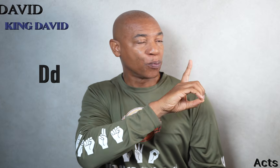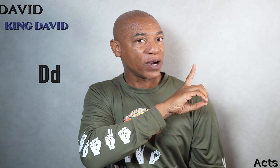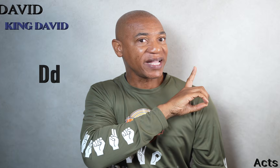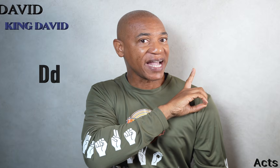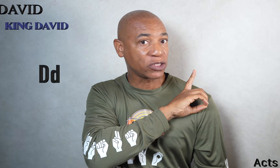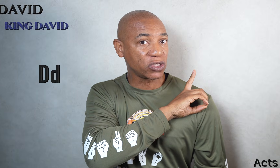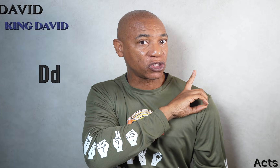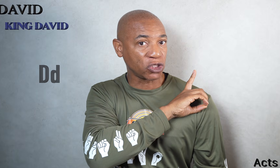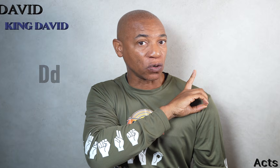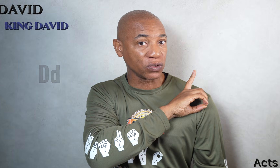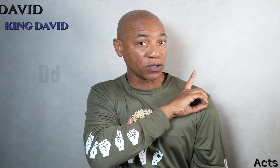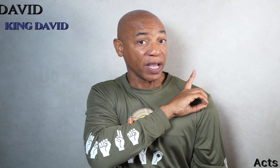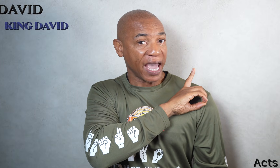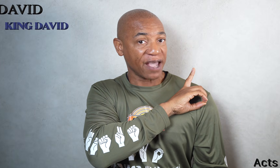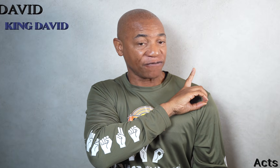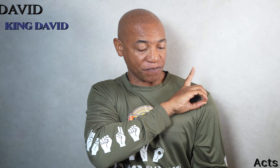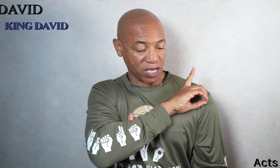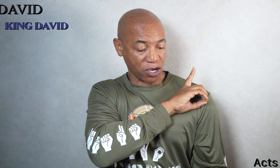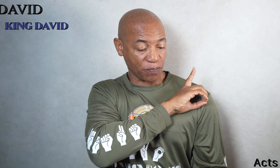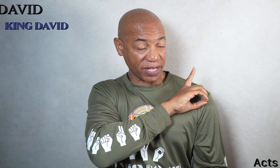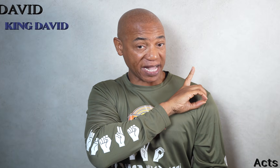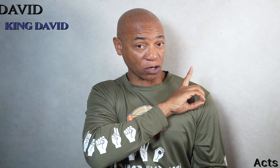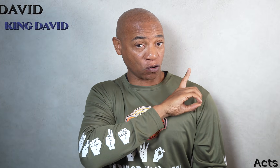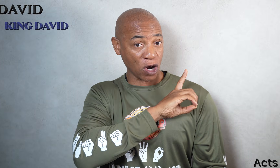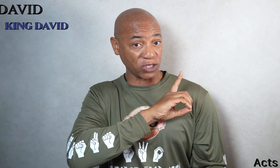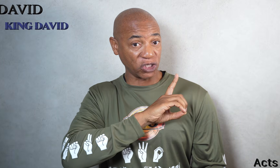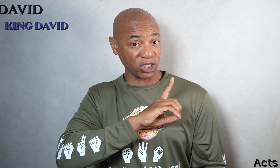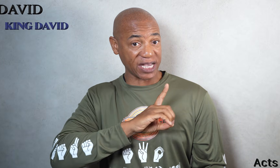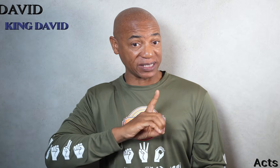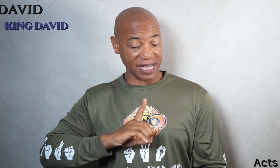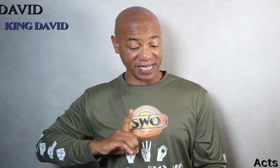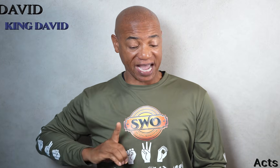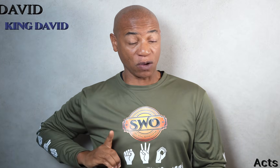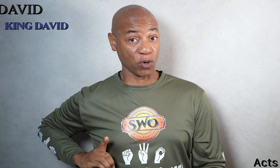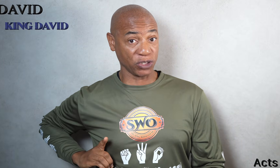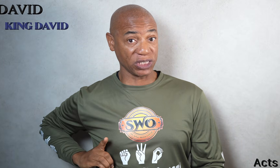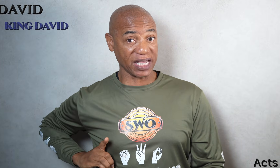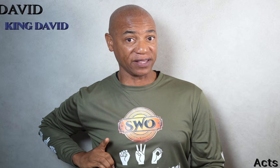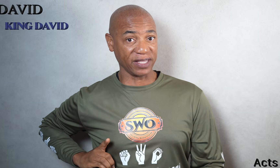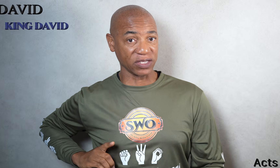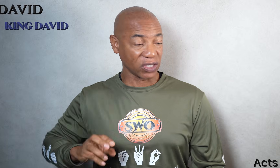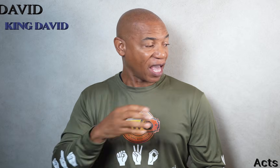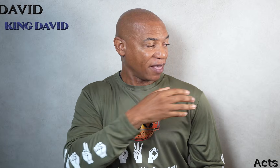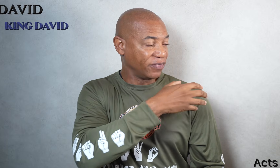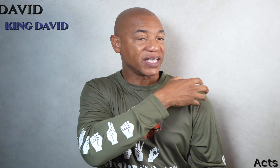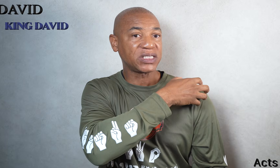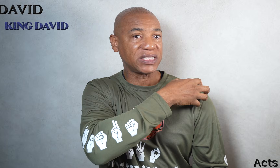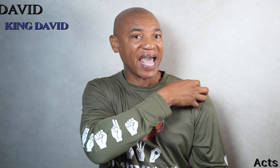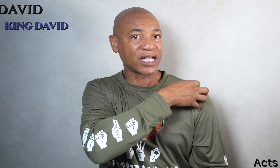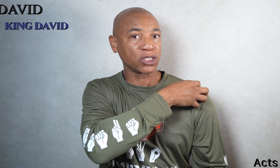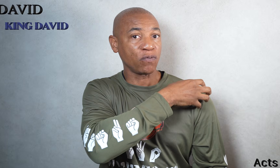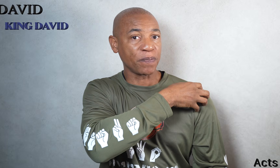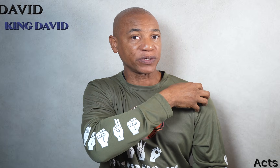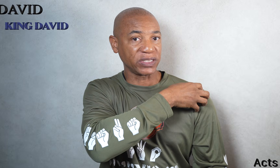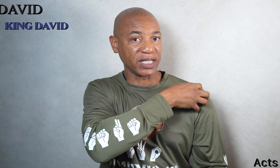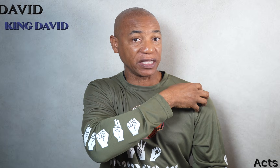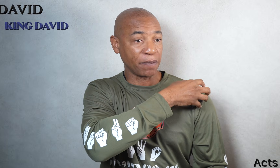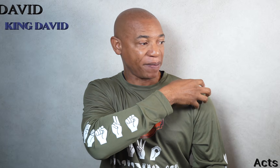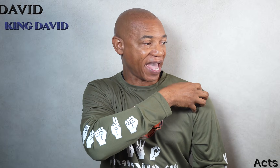bring that to the shoulder, and from here, bring that across the chest and downward, just like this. This is actually representing the